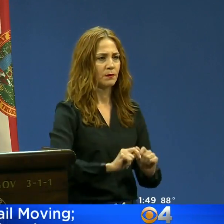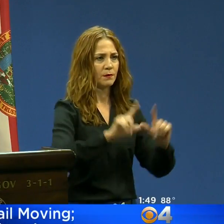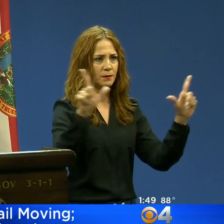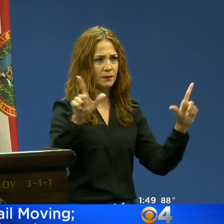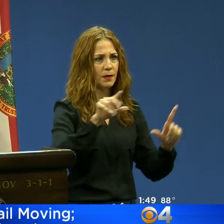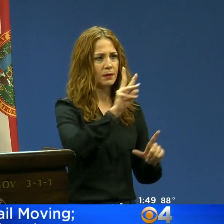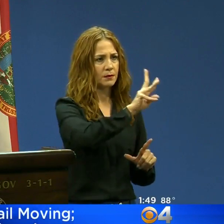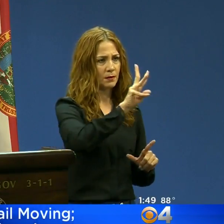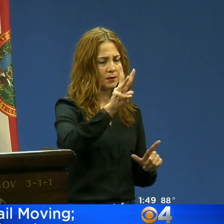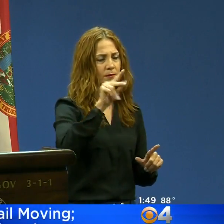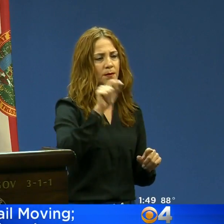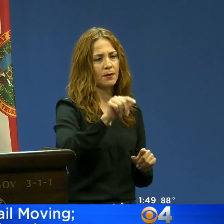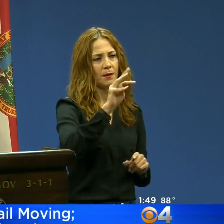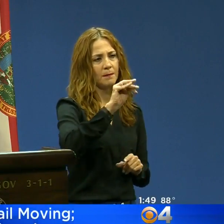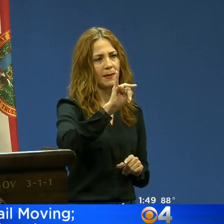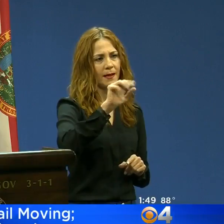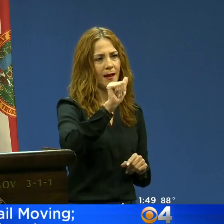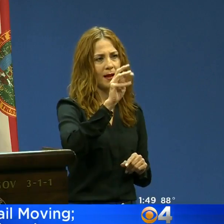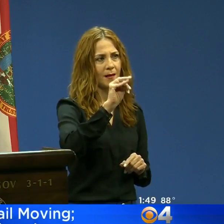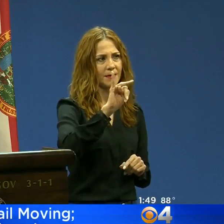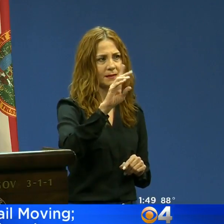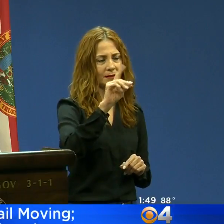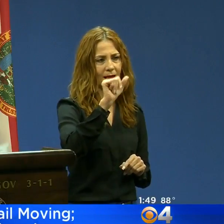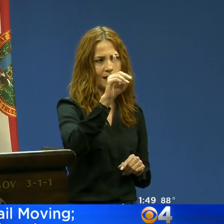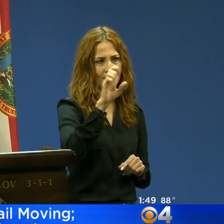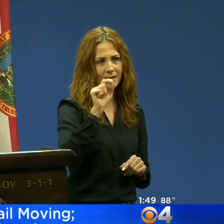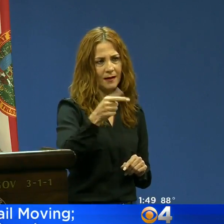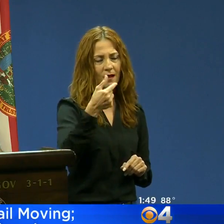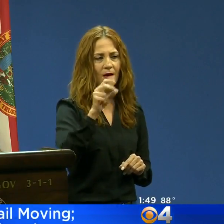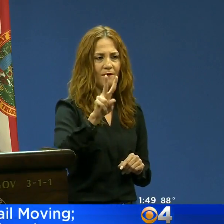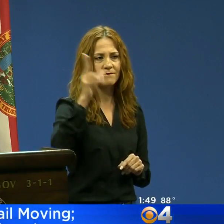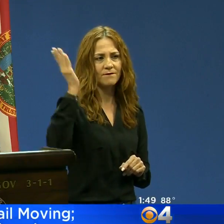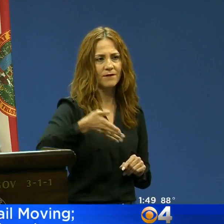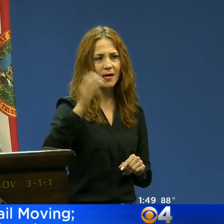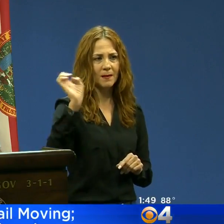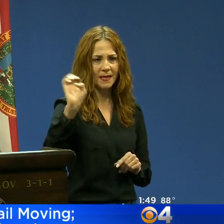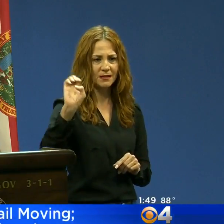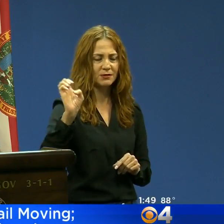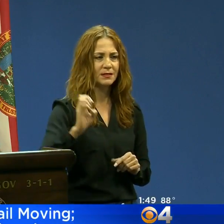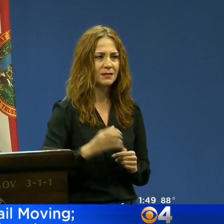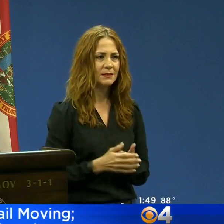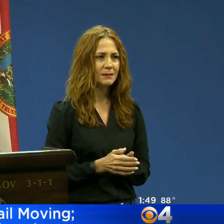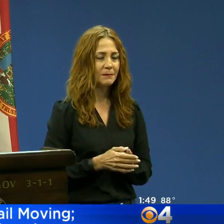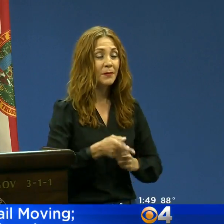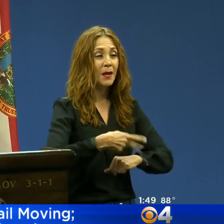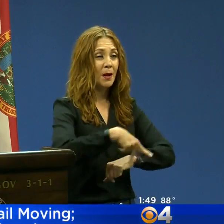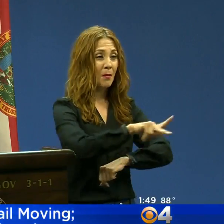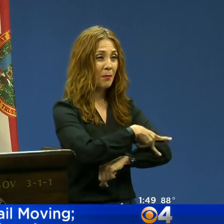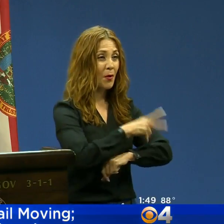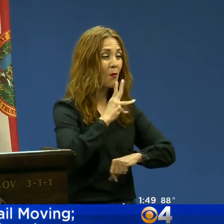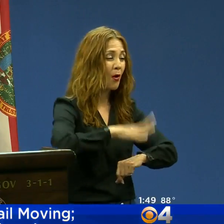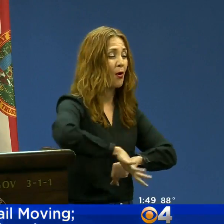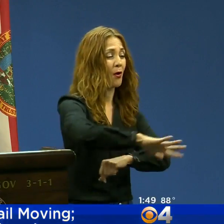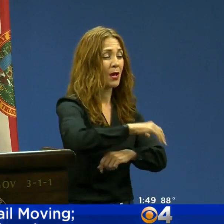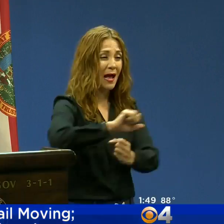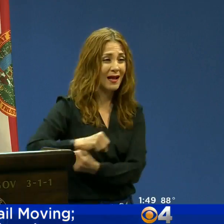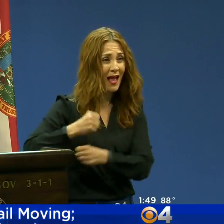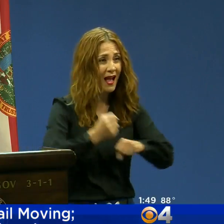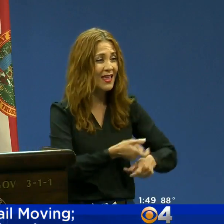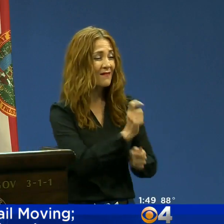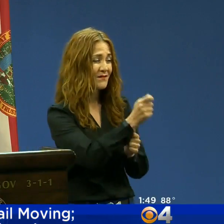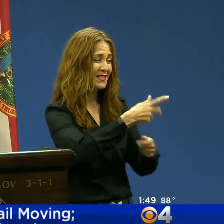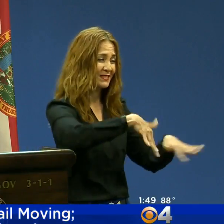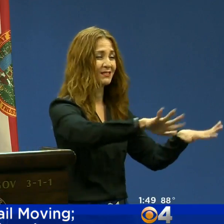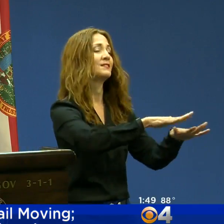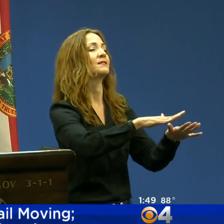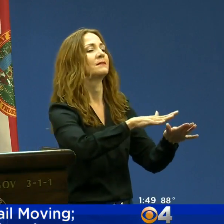www.miamidade.gov/emergencies. In our Parks Department, the marinas remain closed. 4 parks are going to be opening their recreational centers today